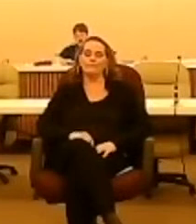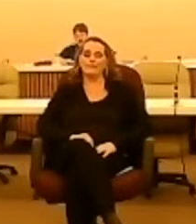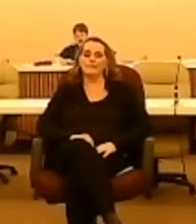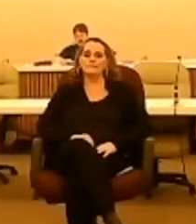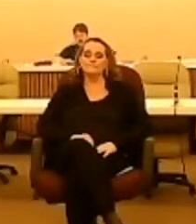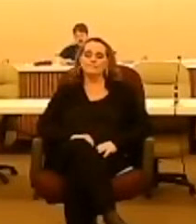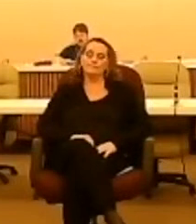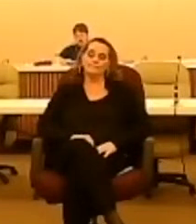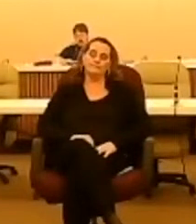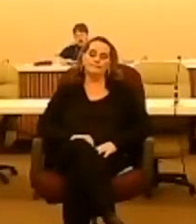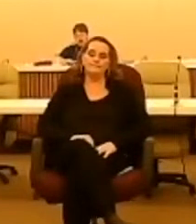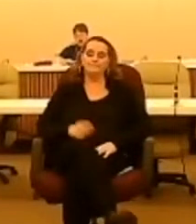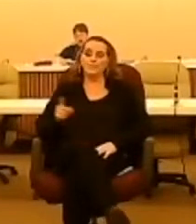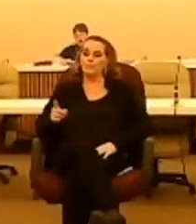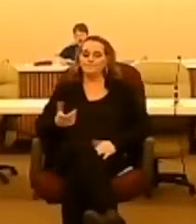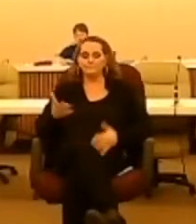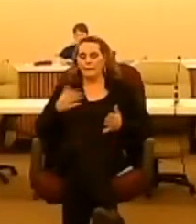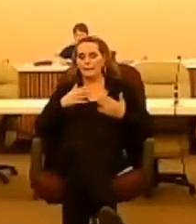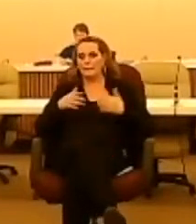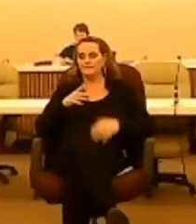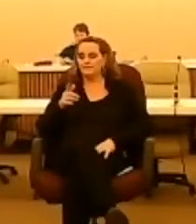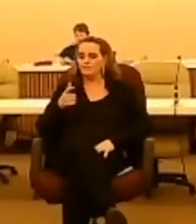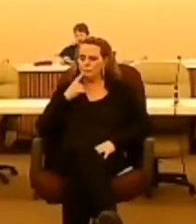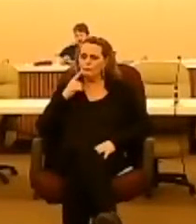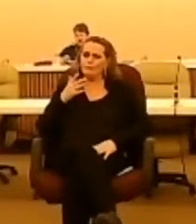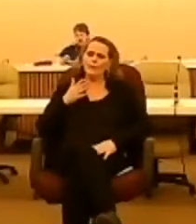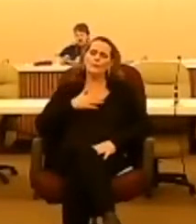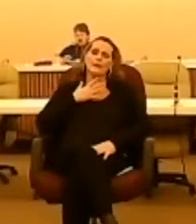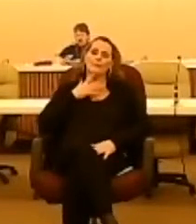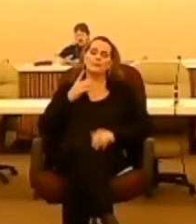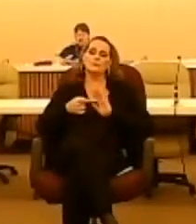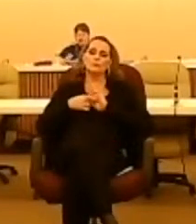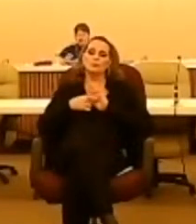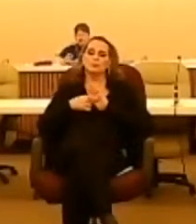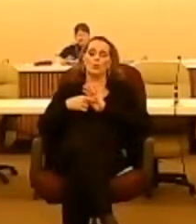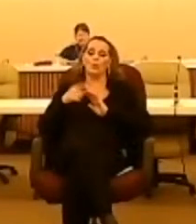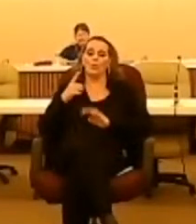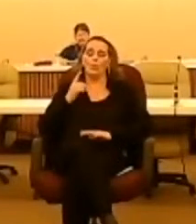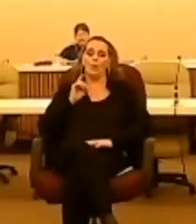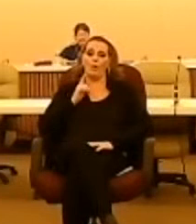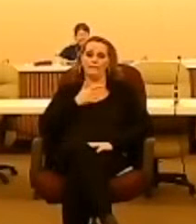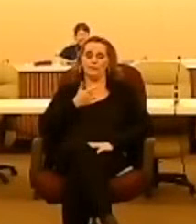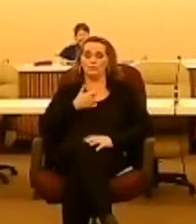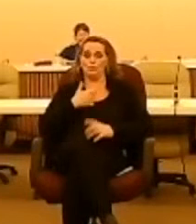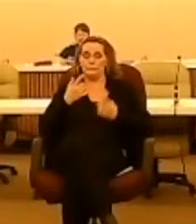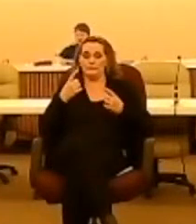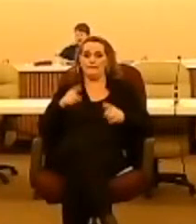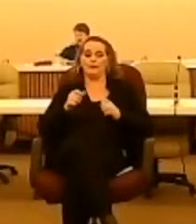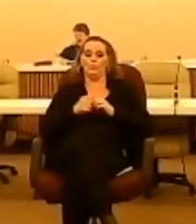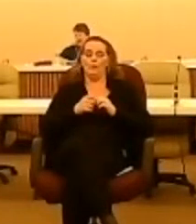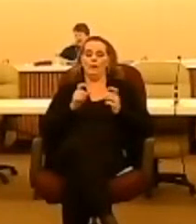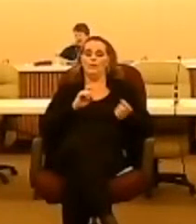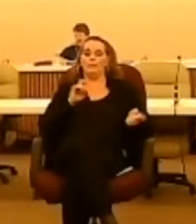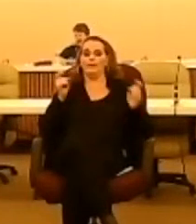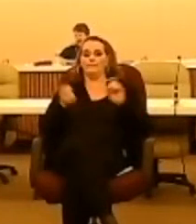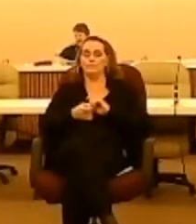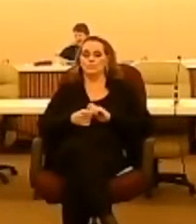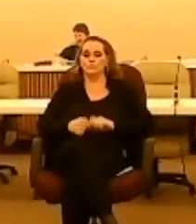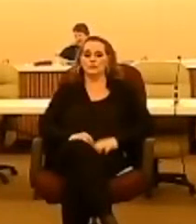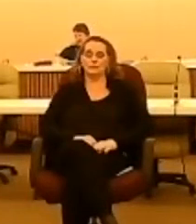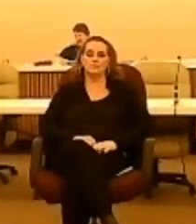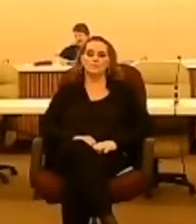they're happy to show us what is happening with the conversion of a portion of the wing is